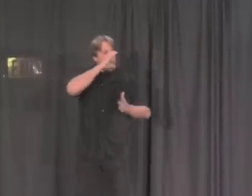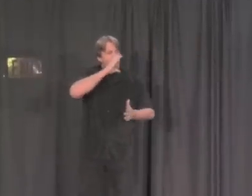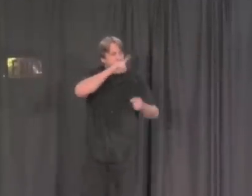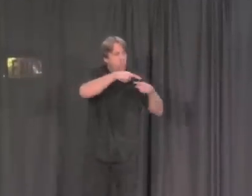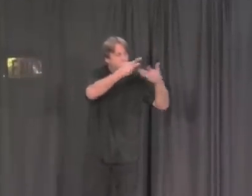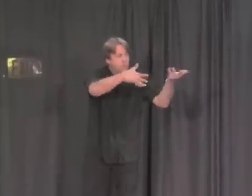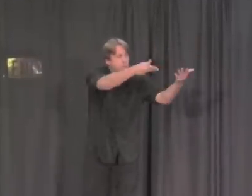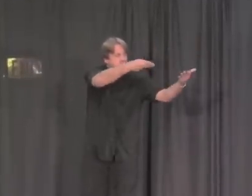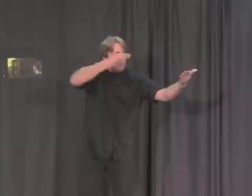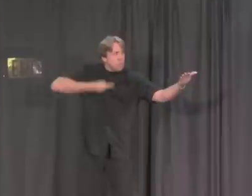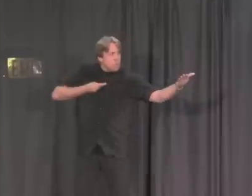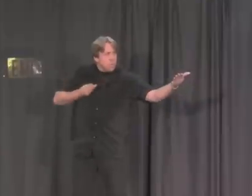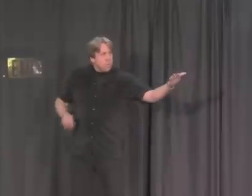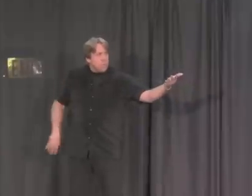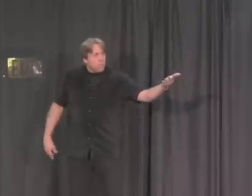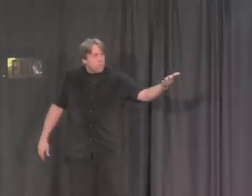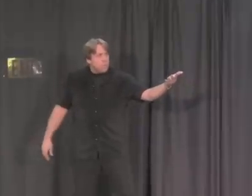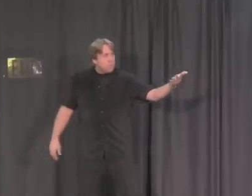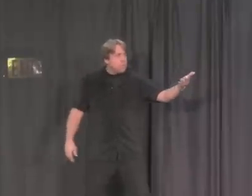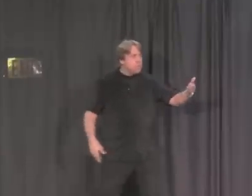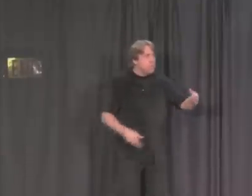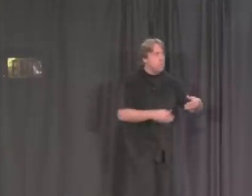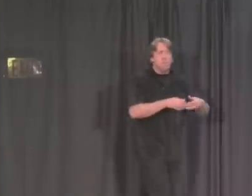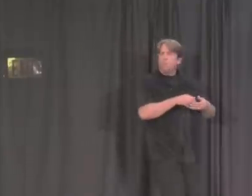read that section yet. Give me the comments when you're done.